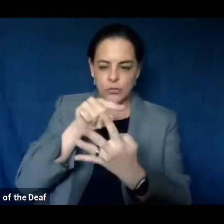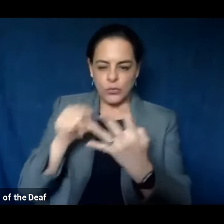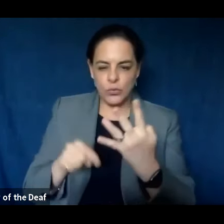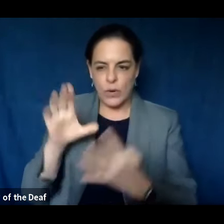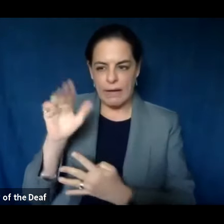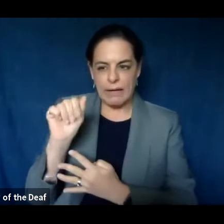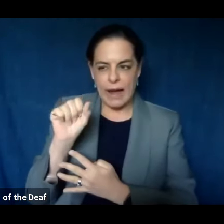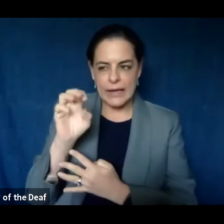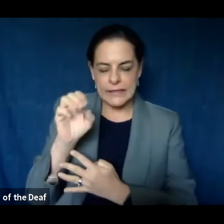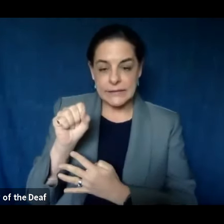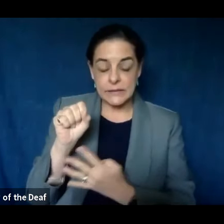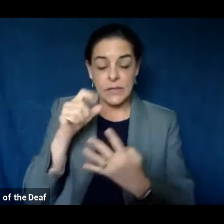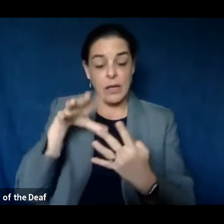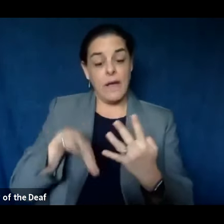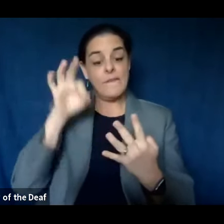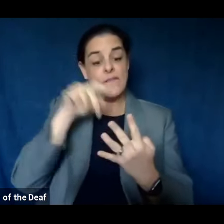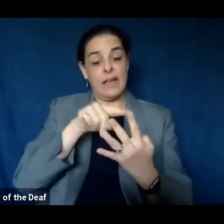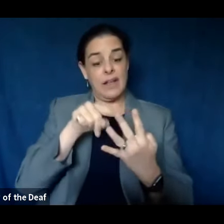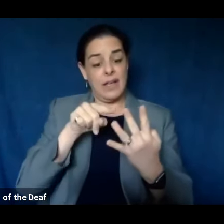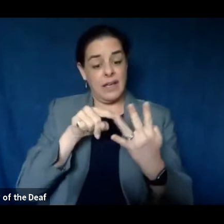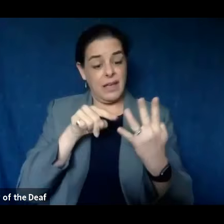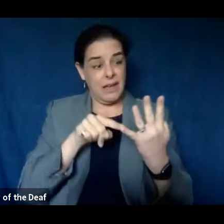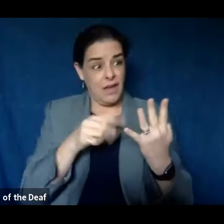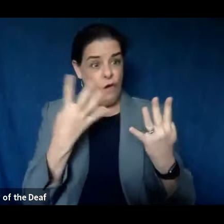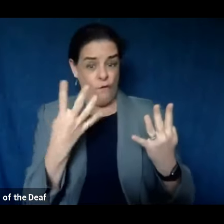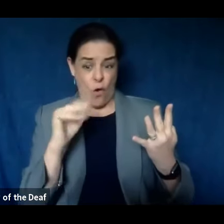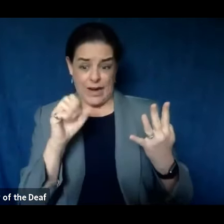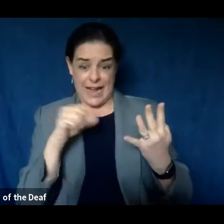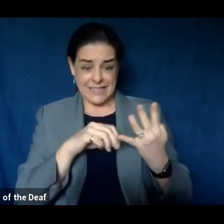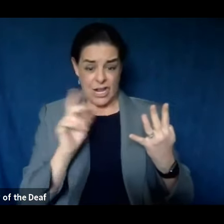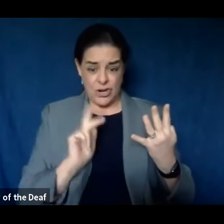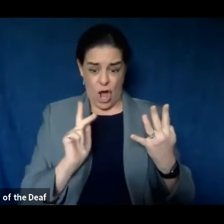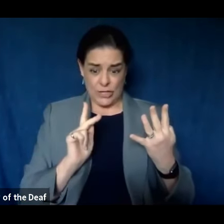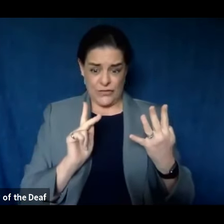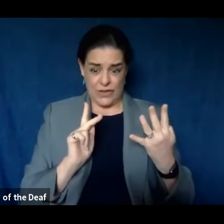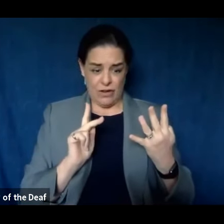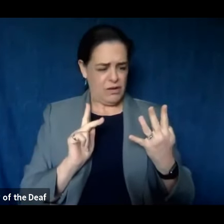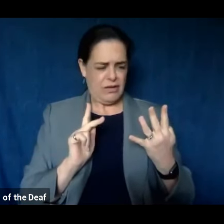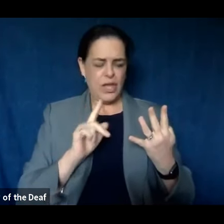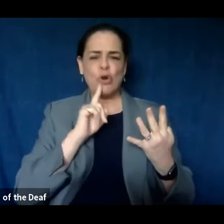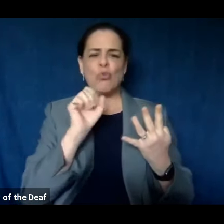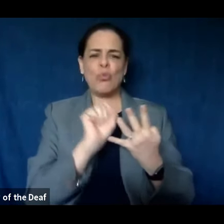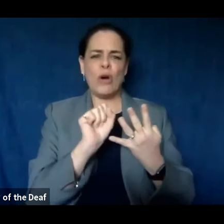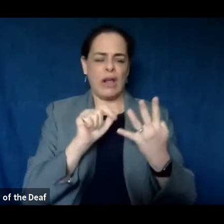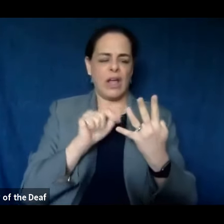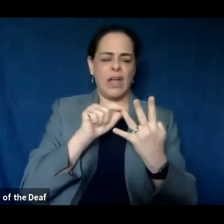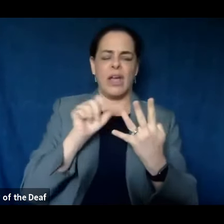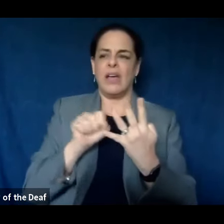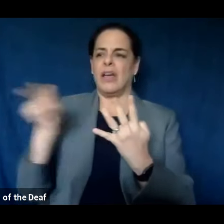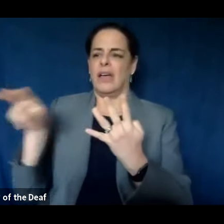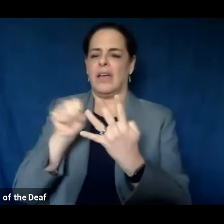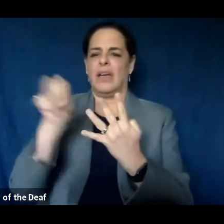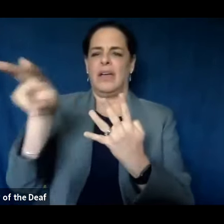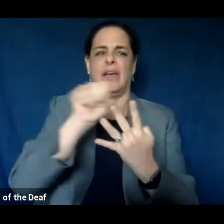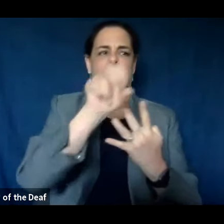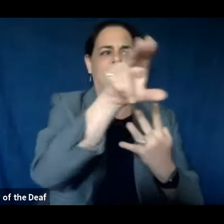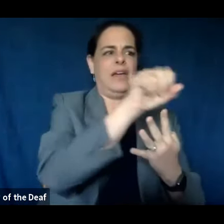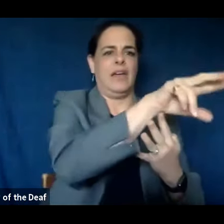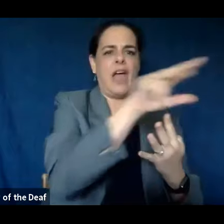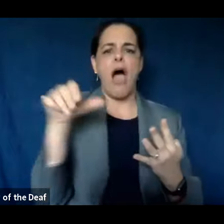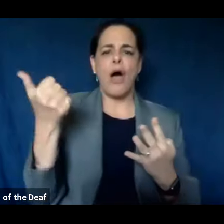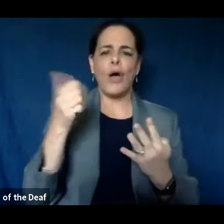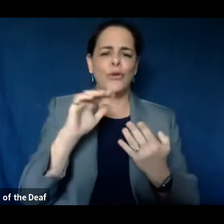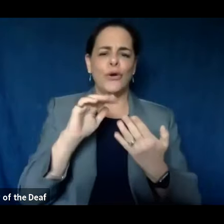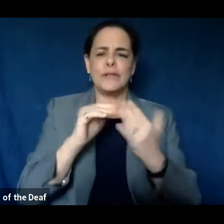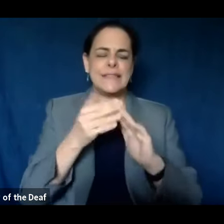learned that 4 cases belonged to a different jurisdiction, but we got 4 cases in our jurisdiction, so this number stayed the same. It's